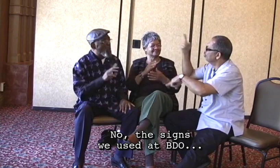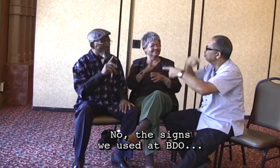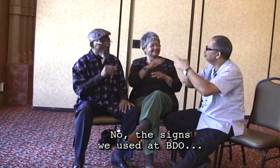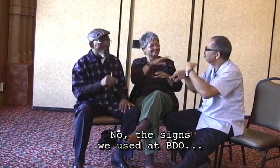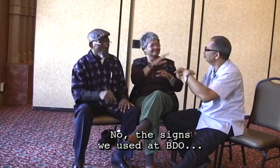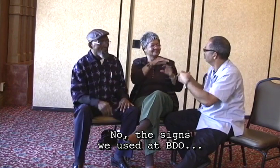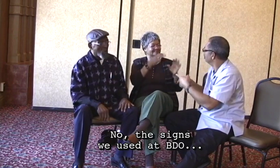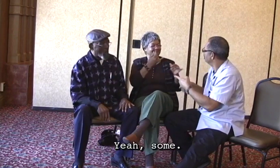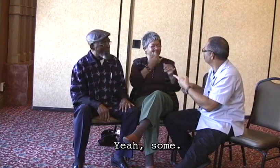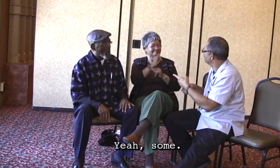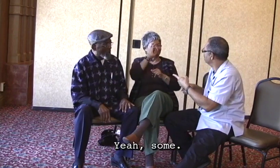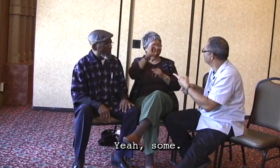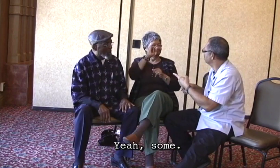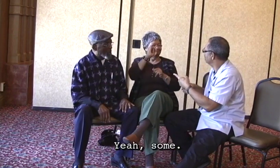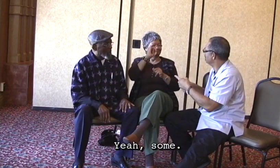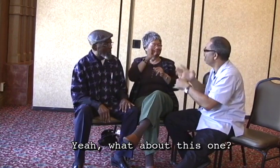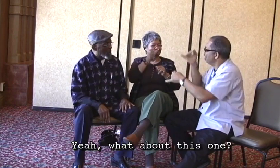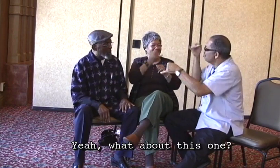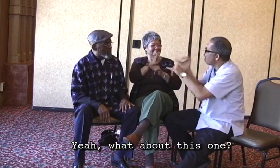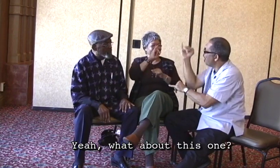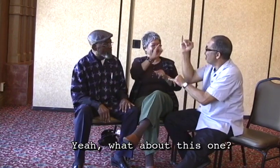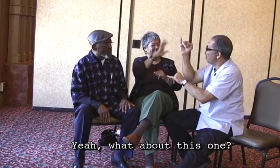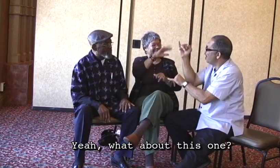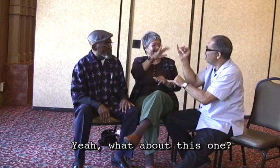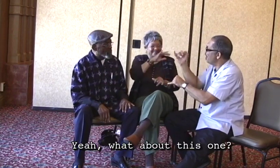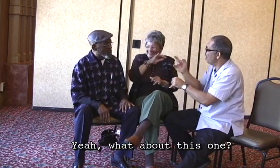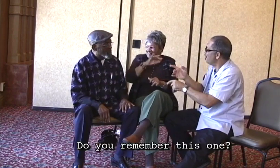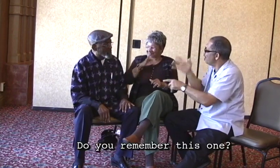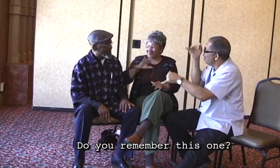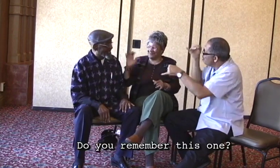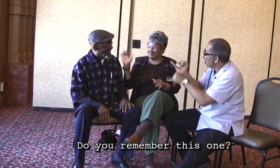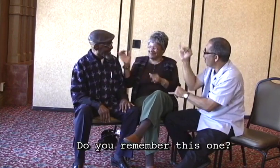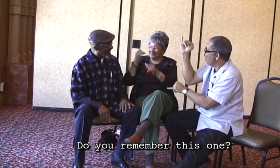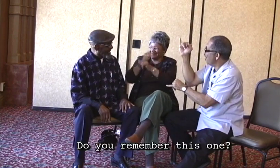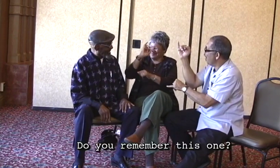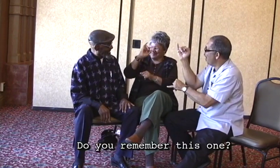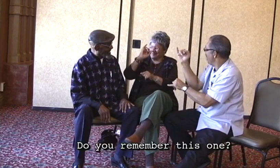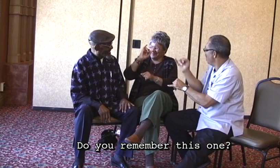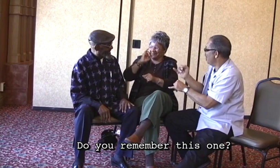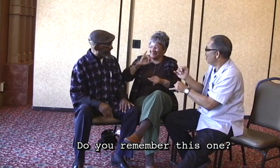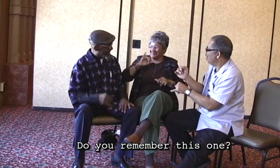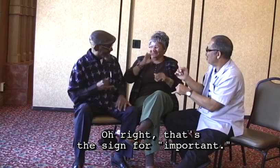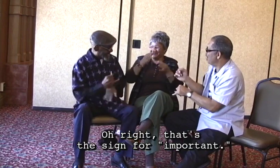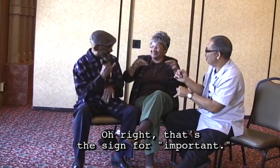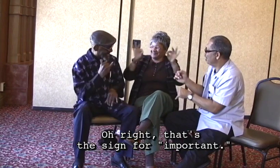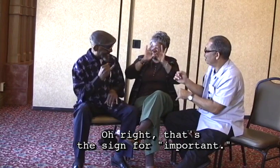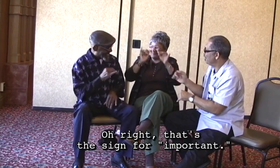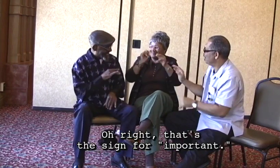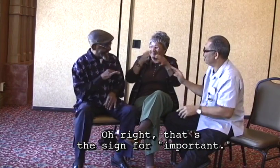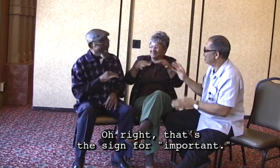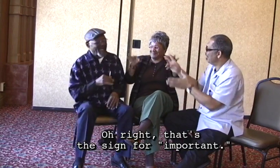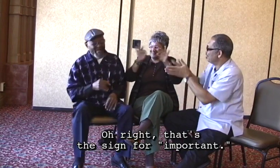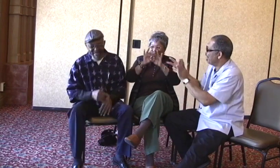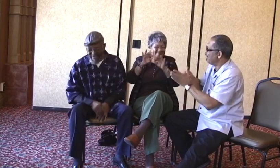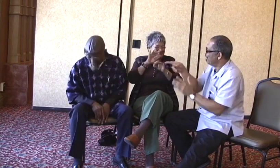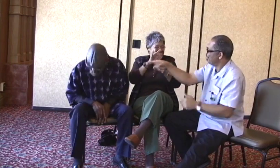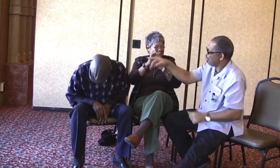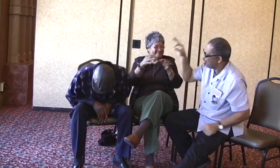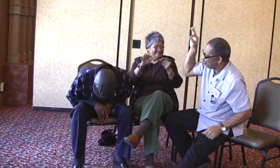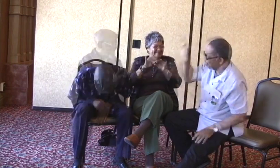BDO. Yeah, Oh, what about BDO. this one? Right. Do you remember this one? Right. That's the That? sign for important. Right.